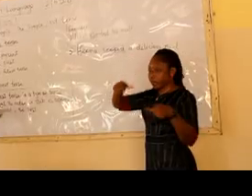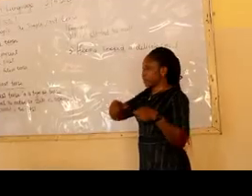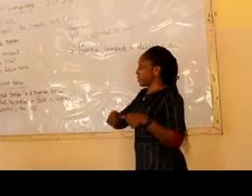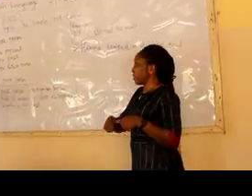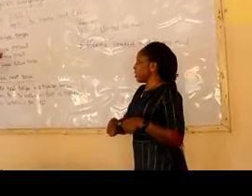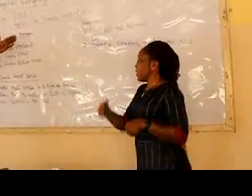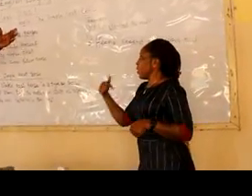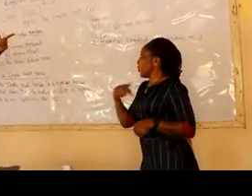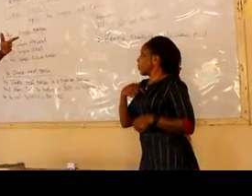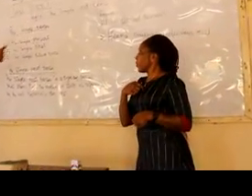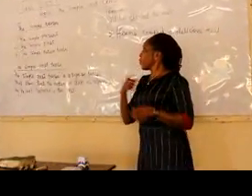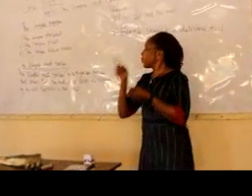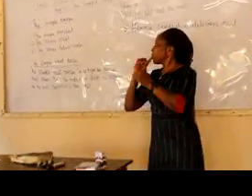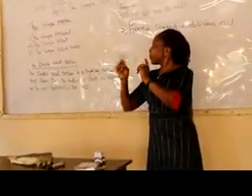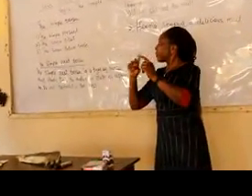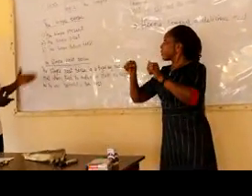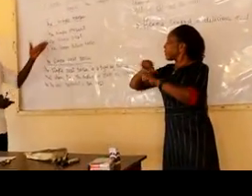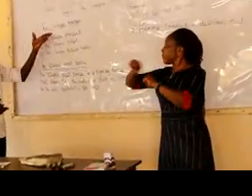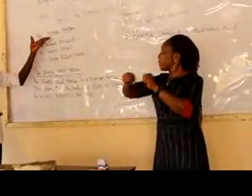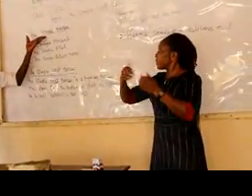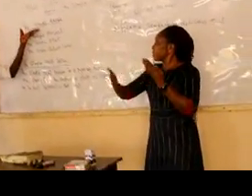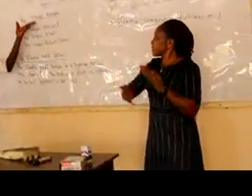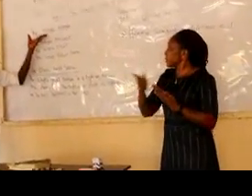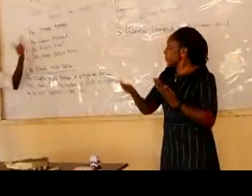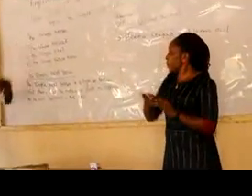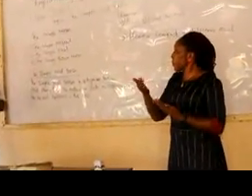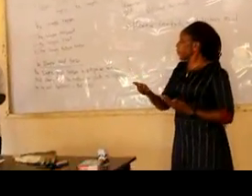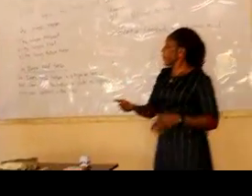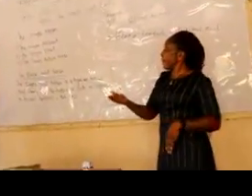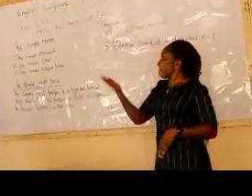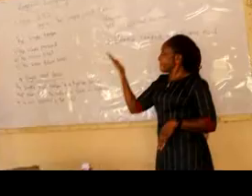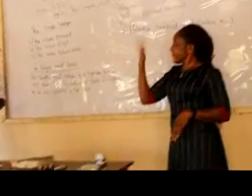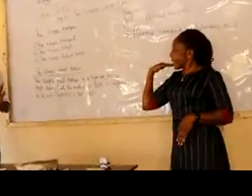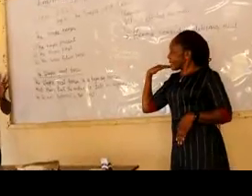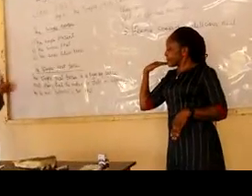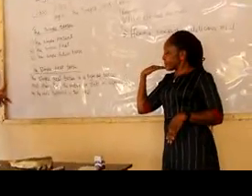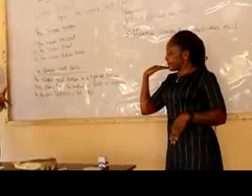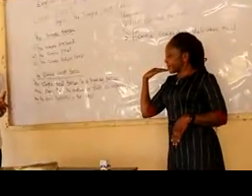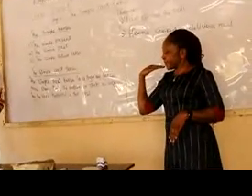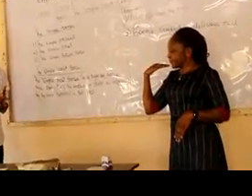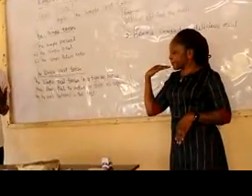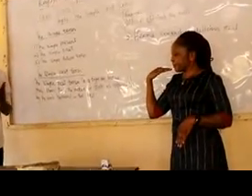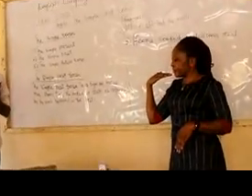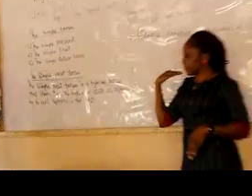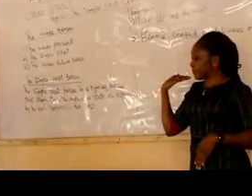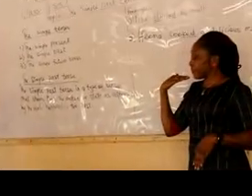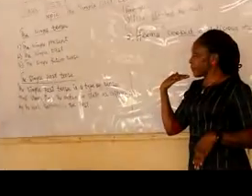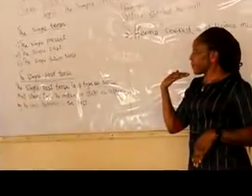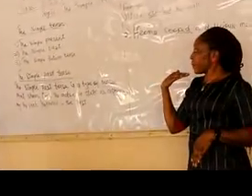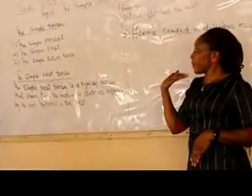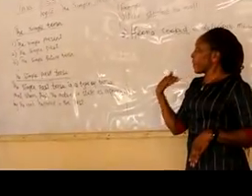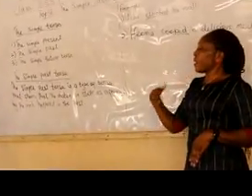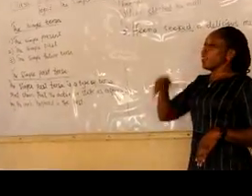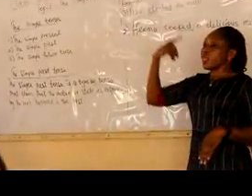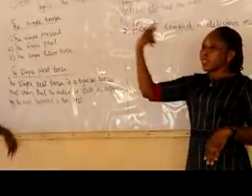We talked about the simple past tense. We told you tenses, their main job is to let us